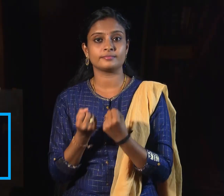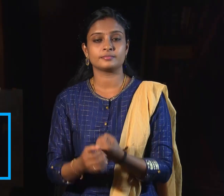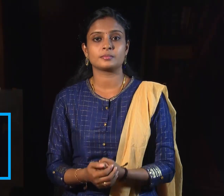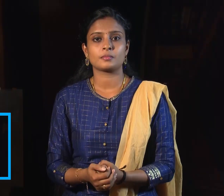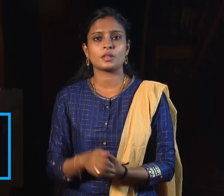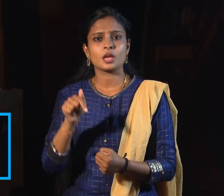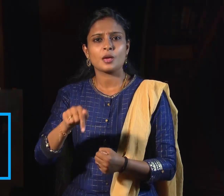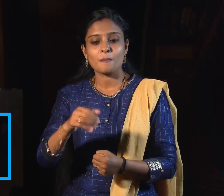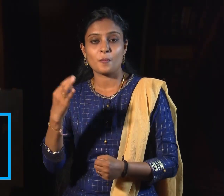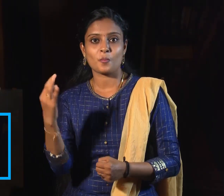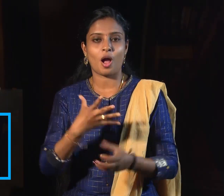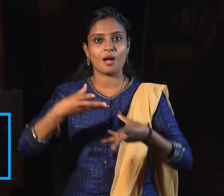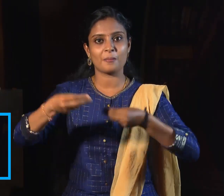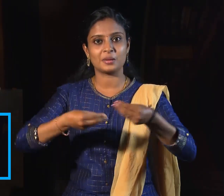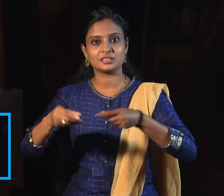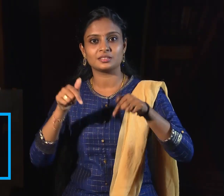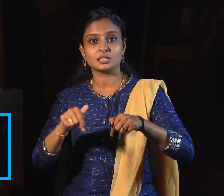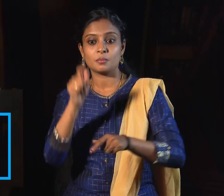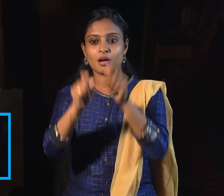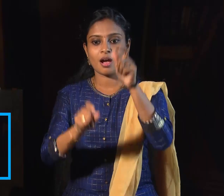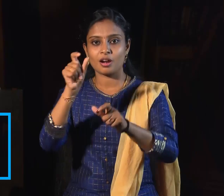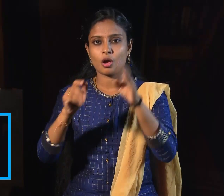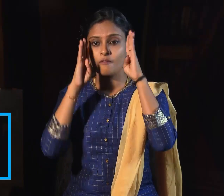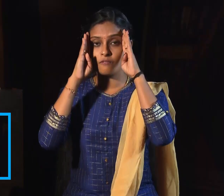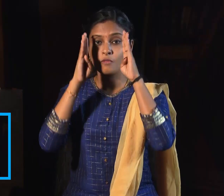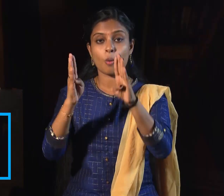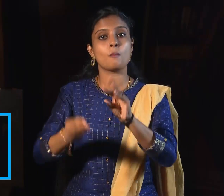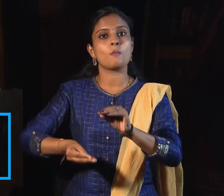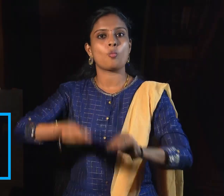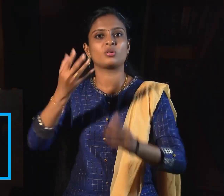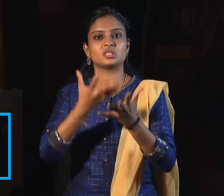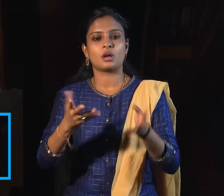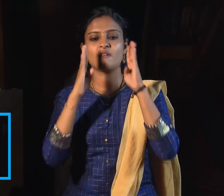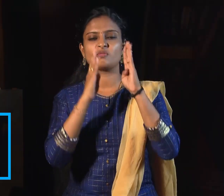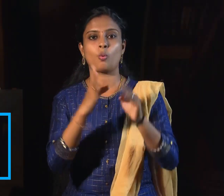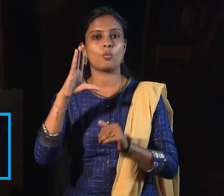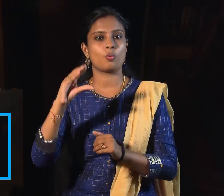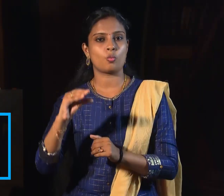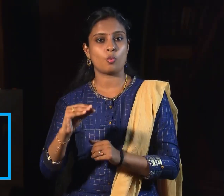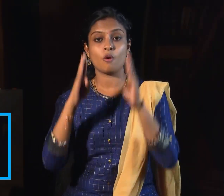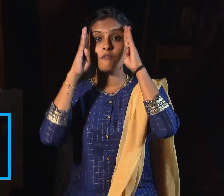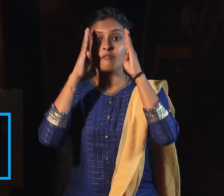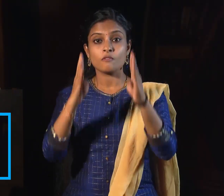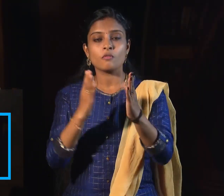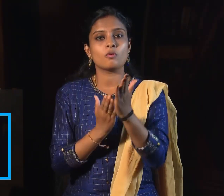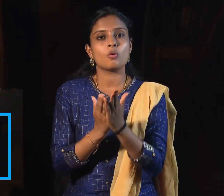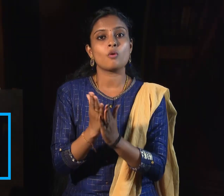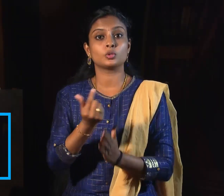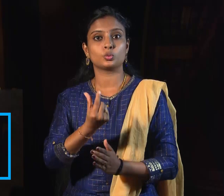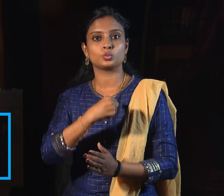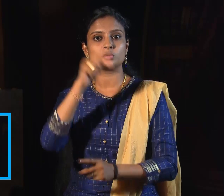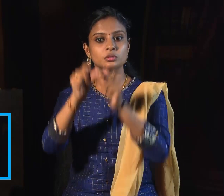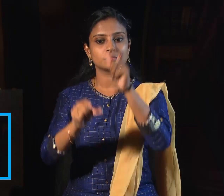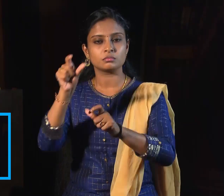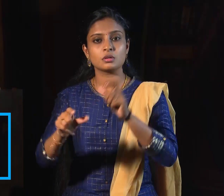The modern business is consumer-oriented rather than product-oriented. The focus is on the consumer